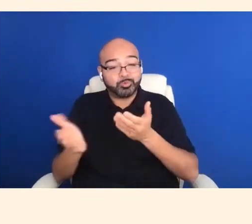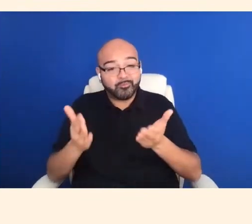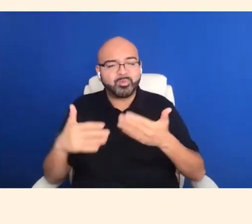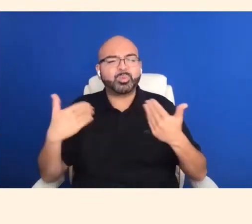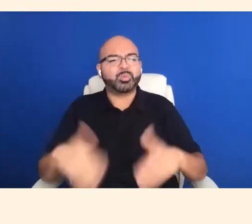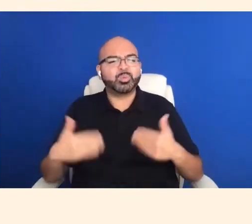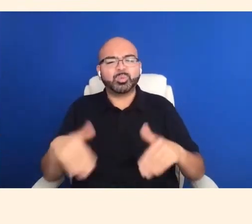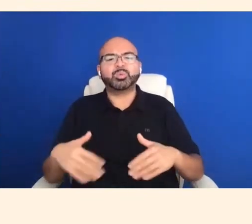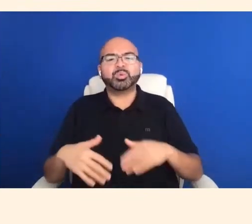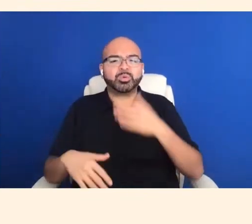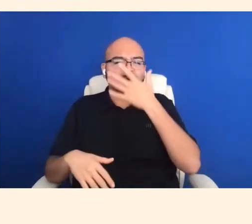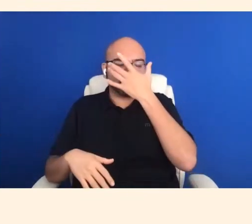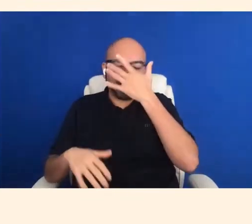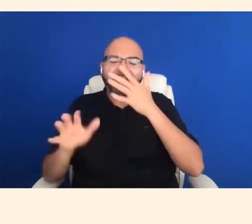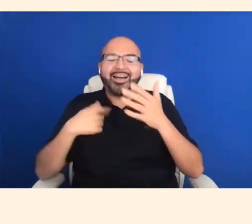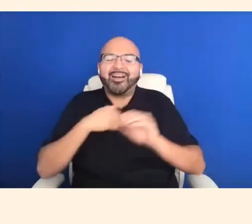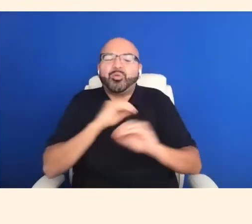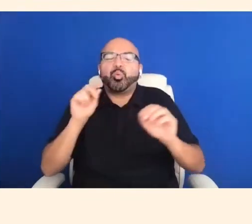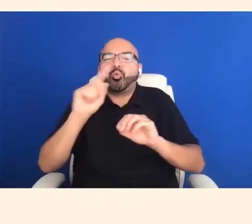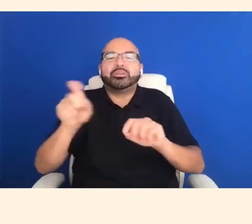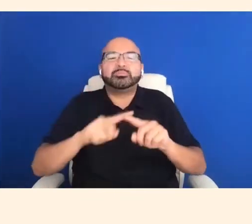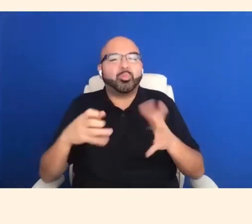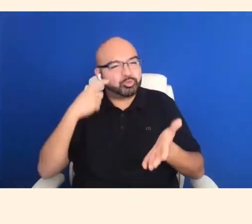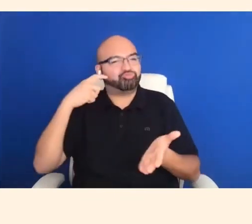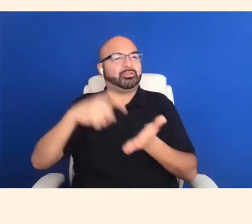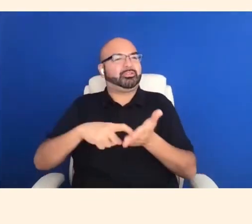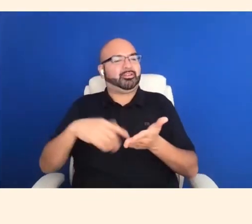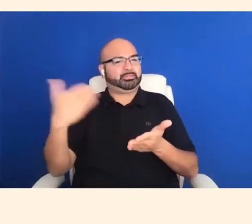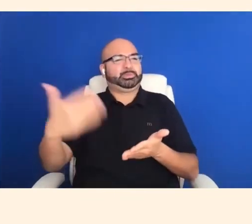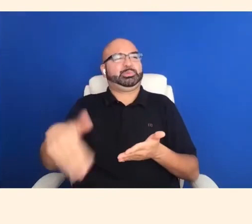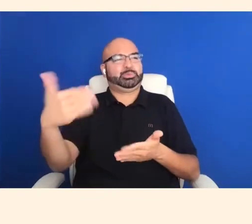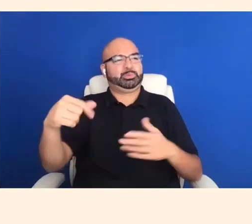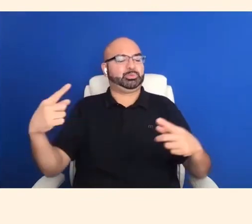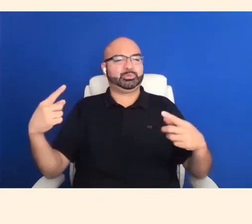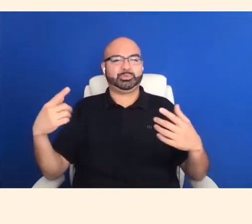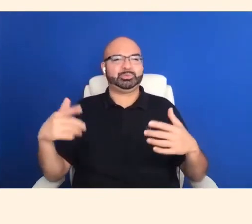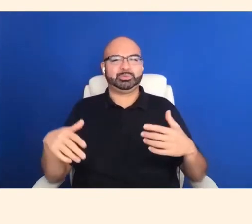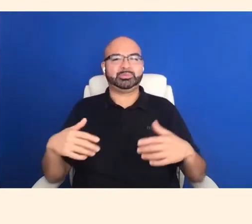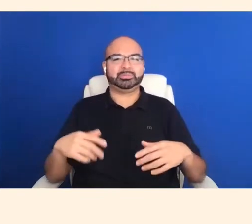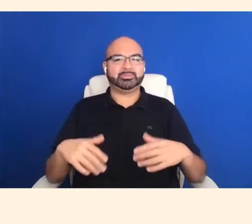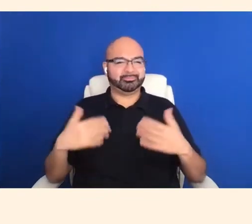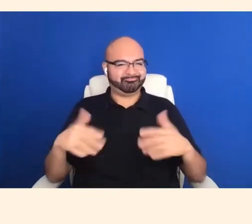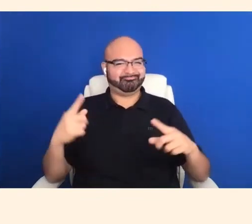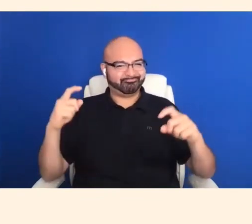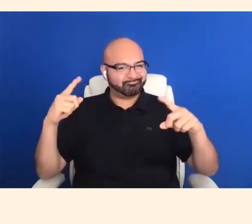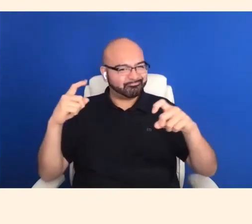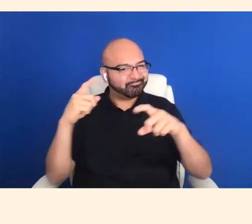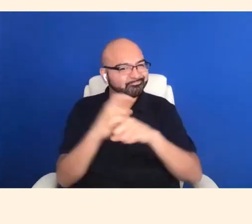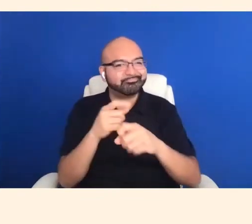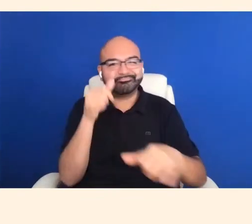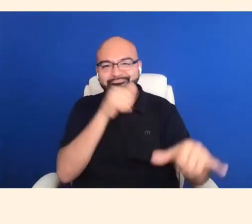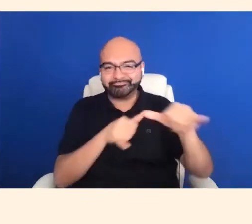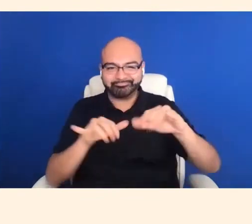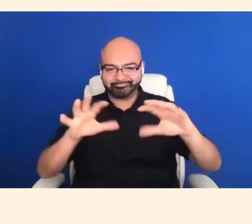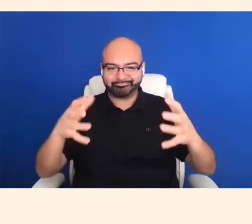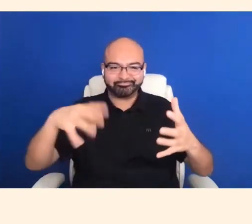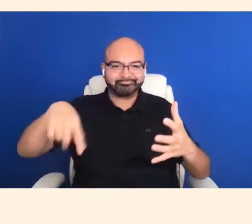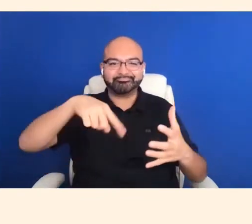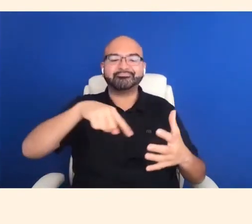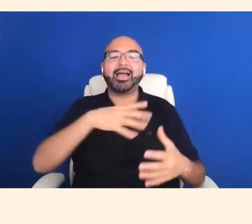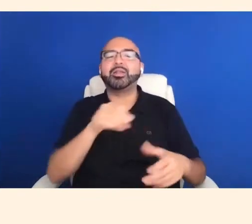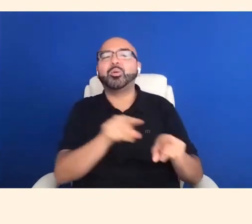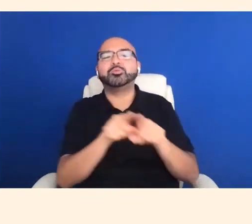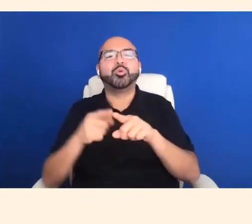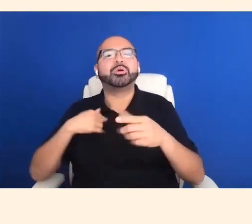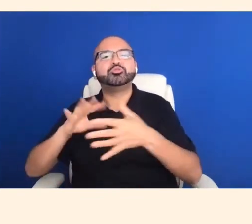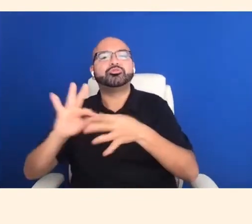follow up question with that. It's just really recognizing the magnitude, and also I just want to comment on your what